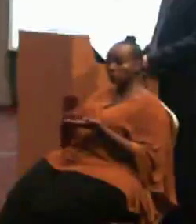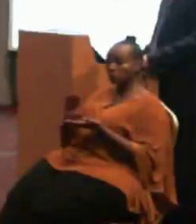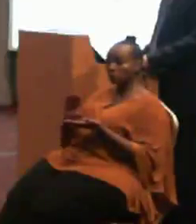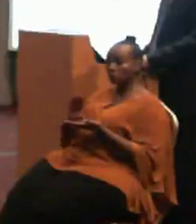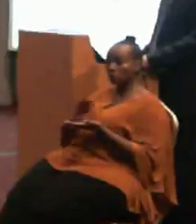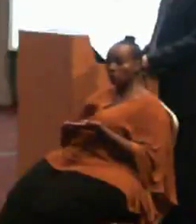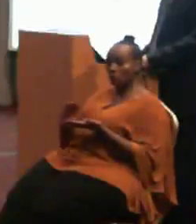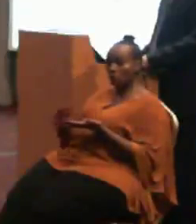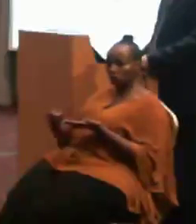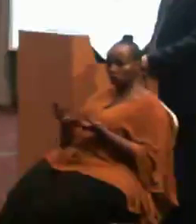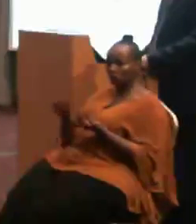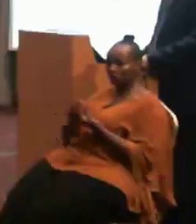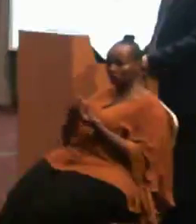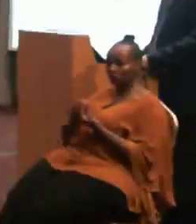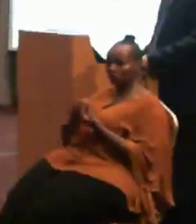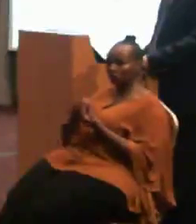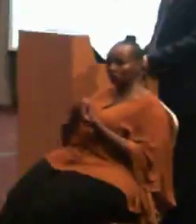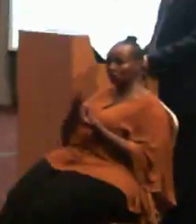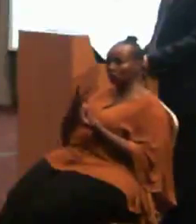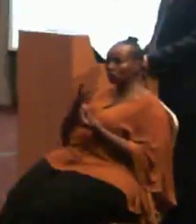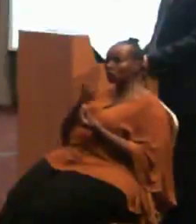utilized in